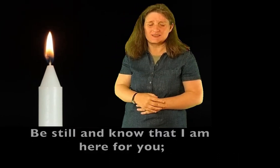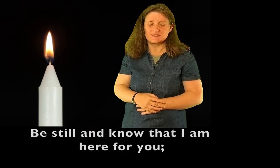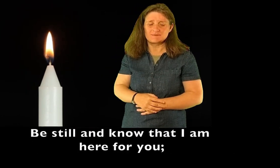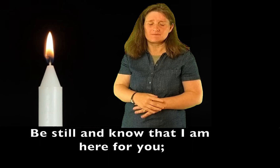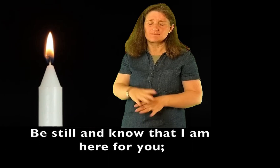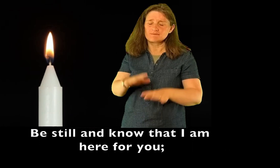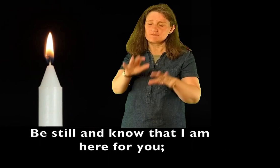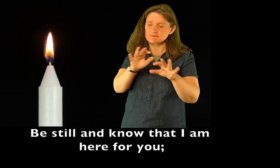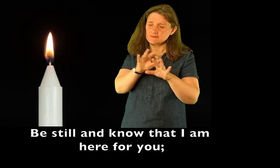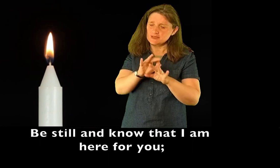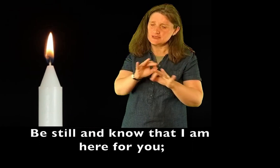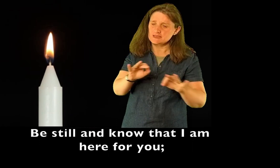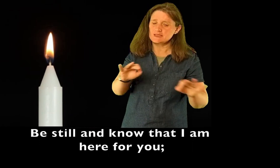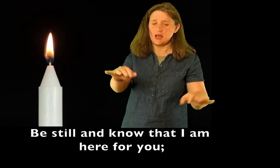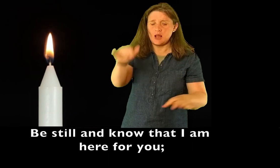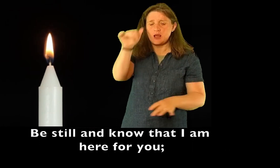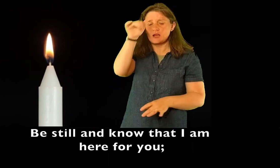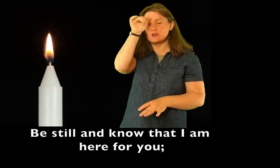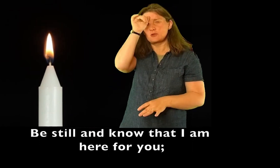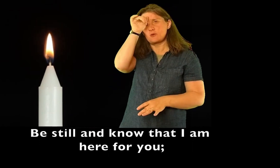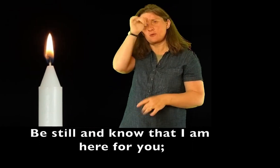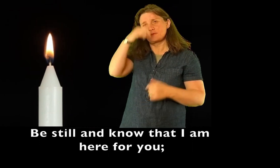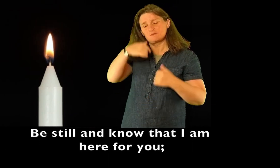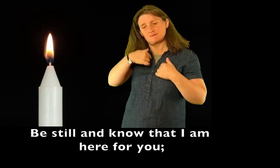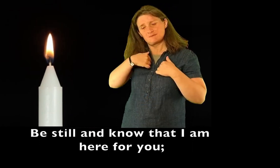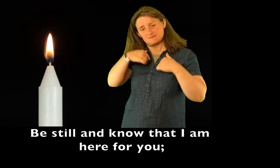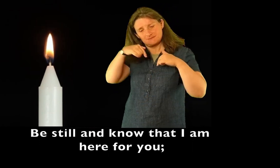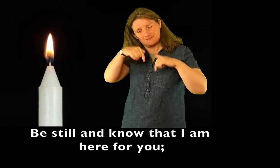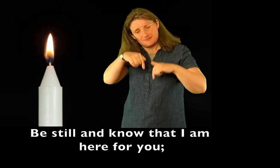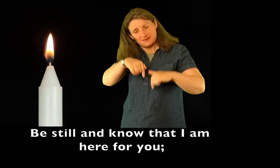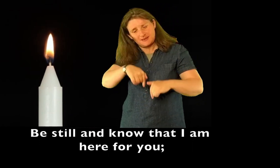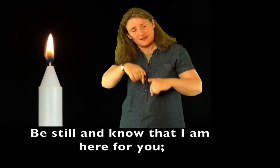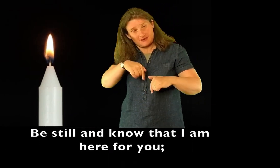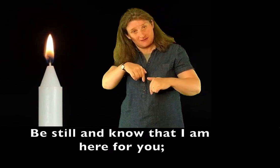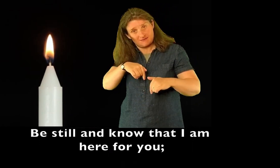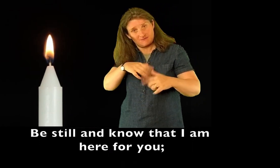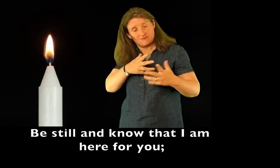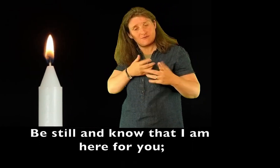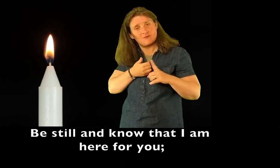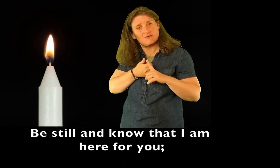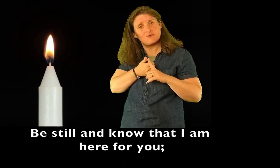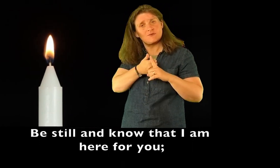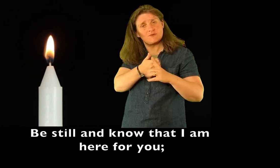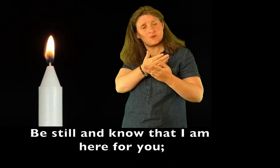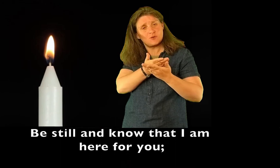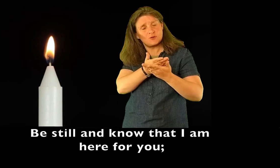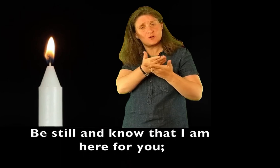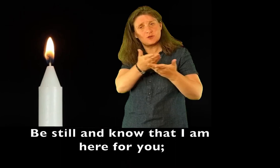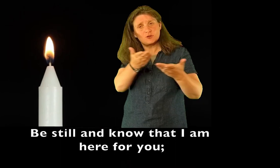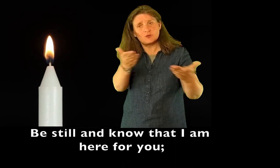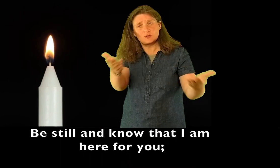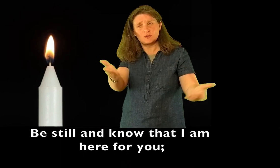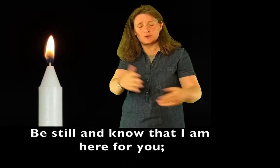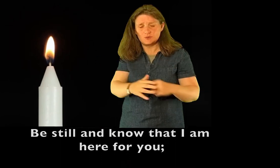Be still and know that I am here for you.